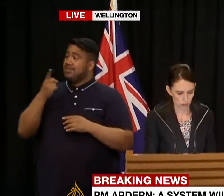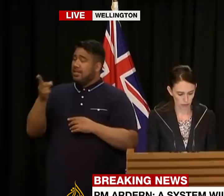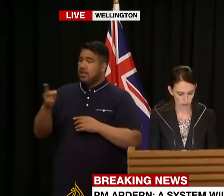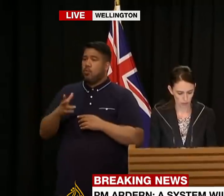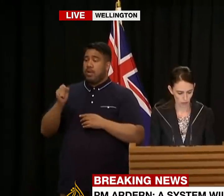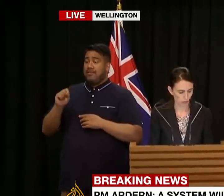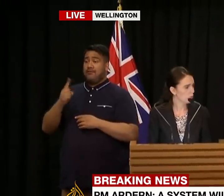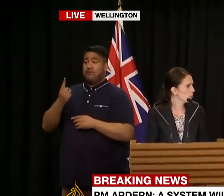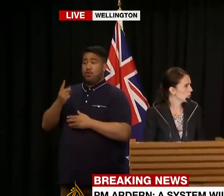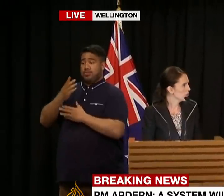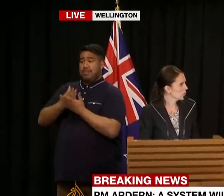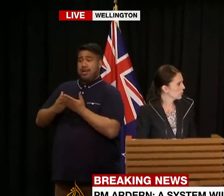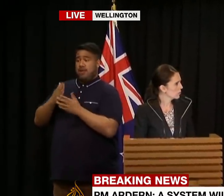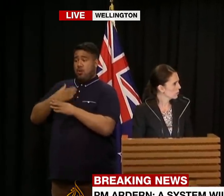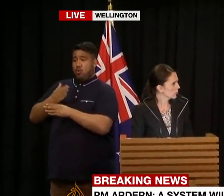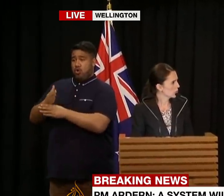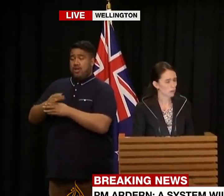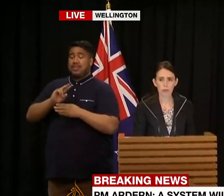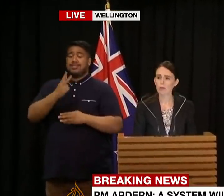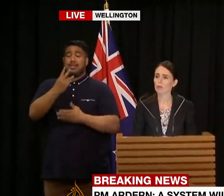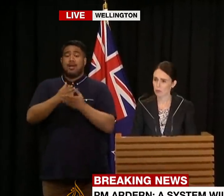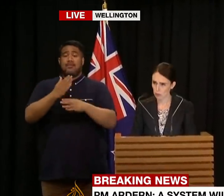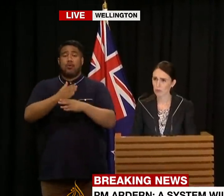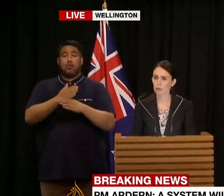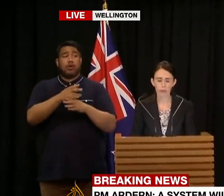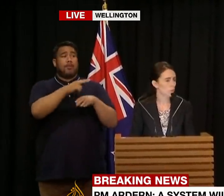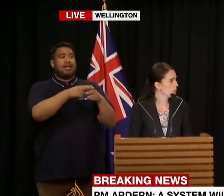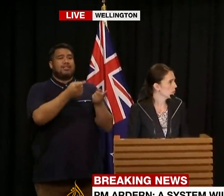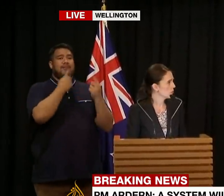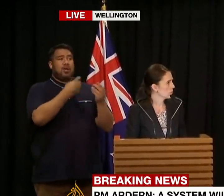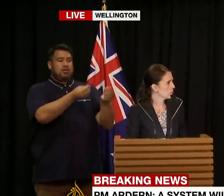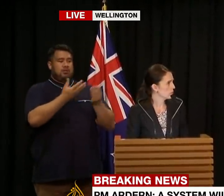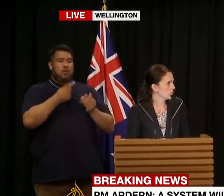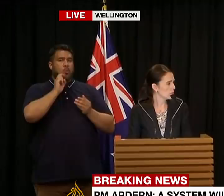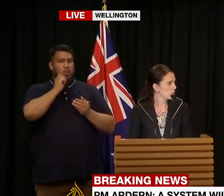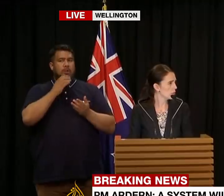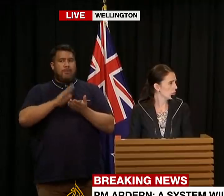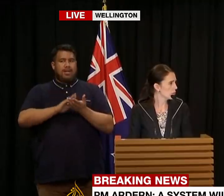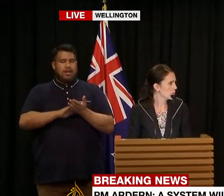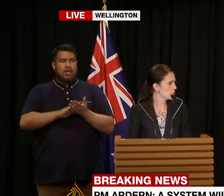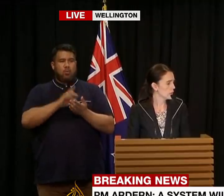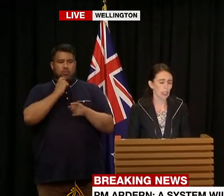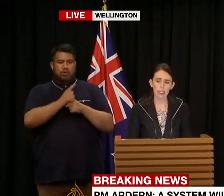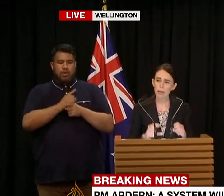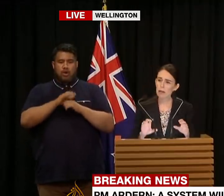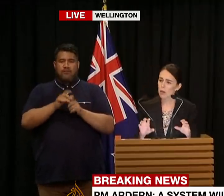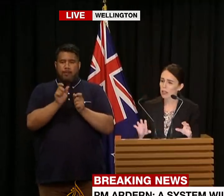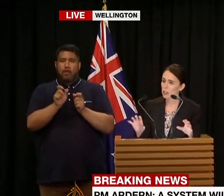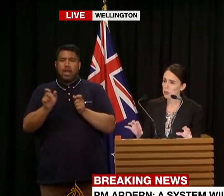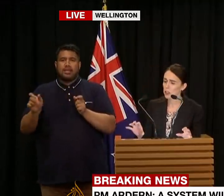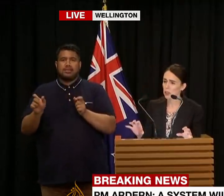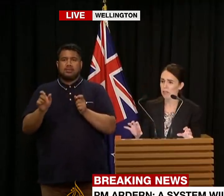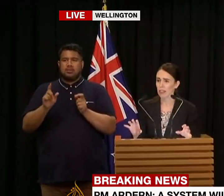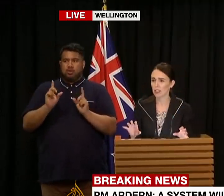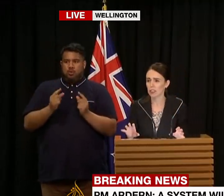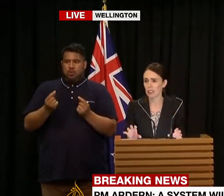second tranche of advice we're getting from the police, which is coming to Cabinet on Monday. It will talk about what we do with regard to ammunition. So keeping in mind the